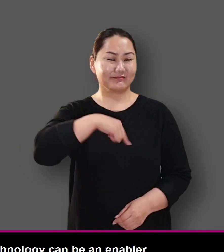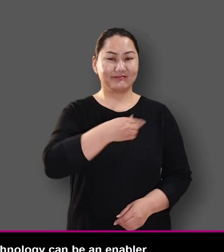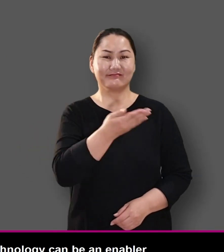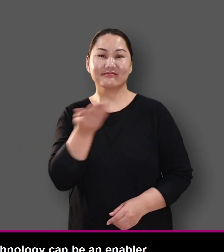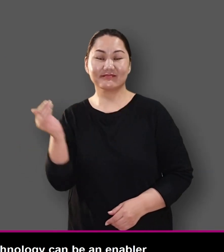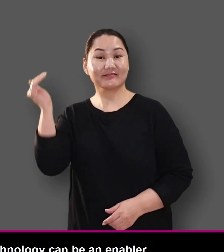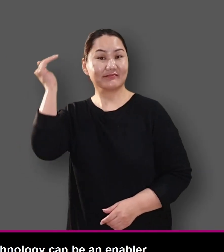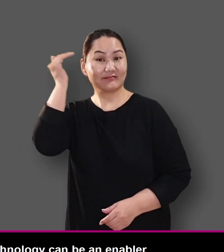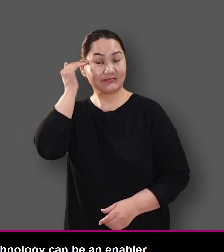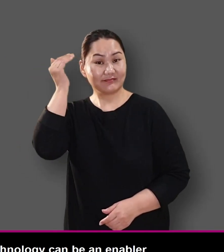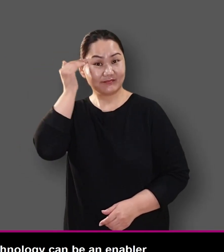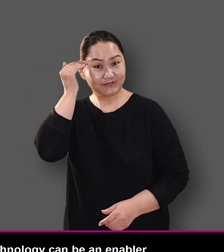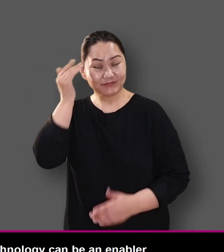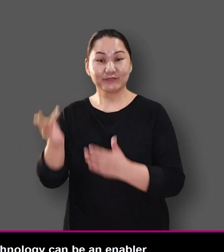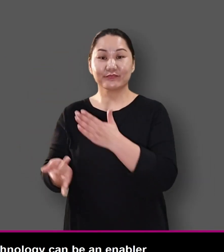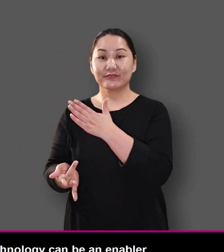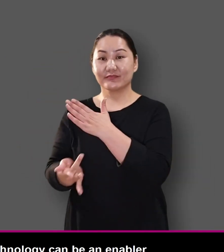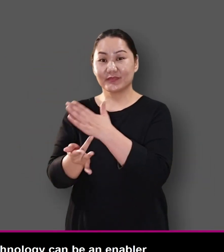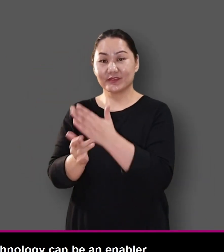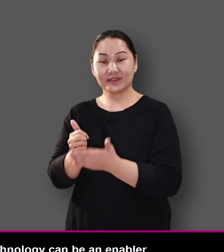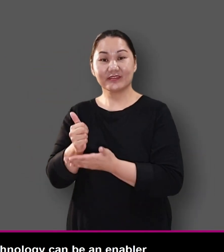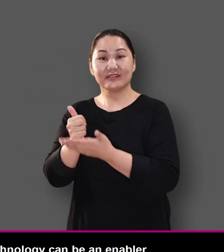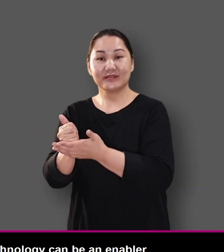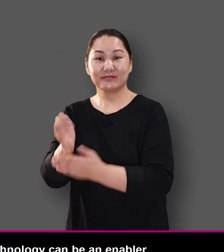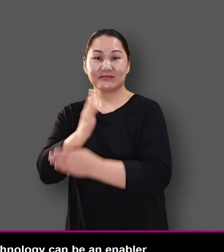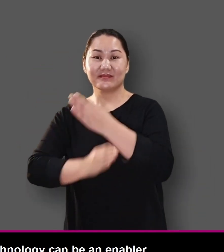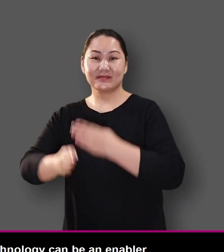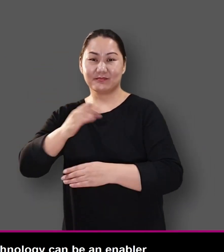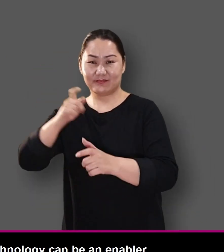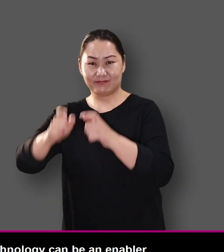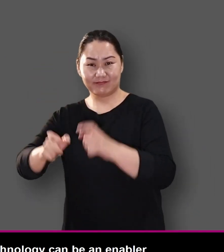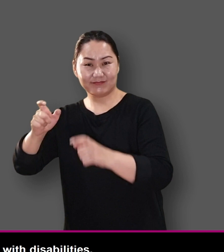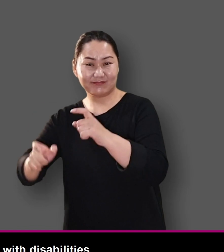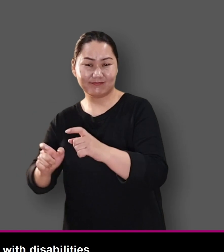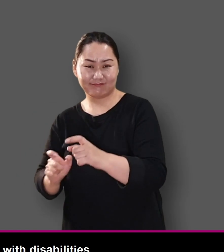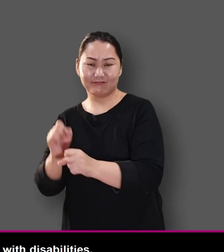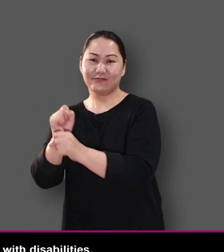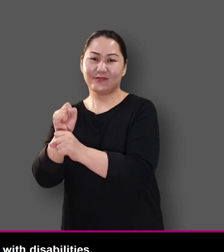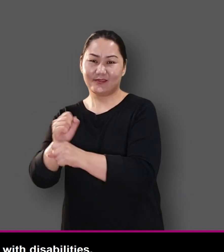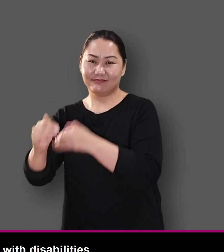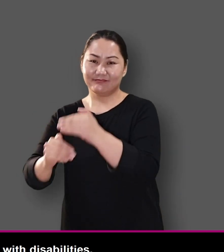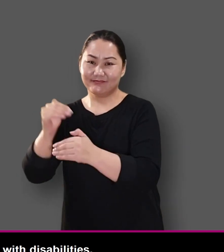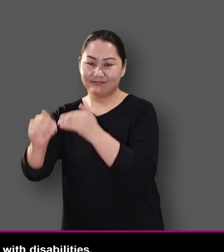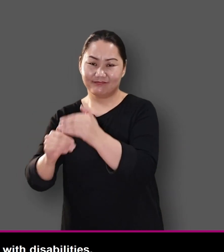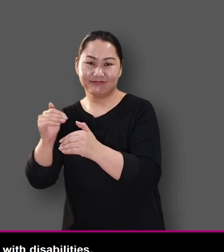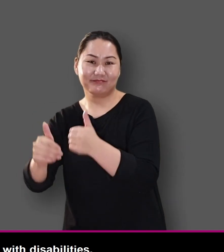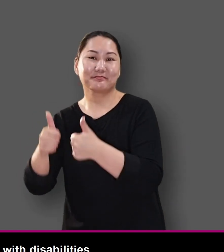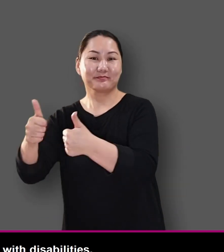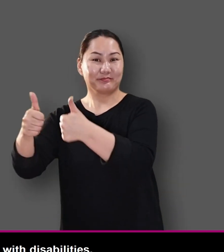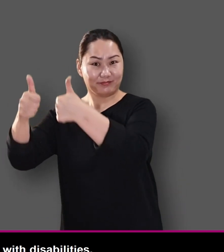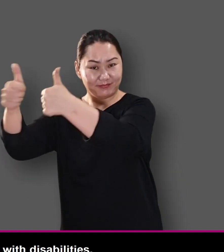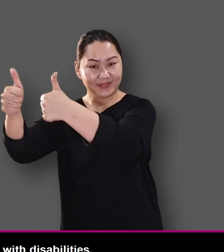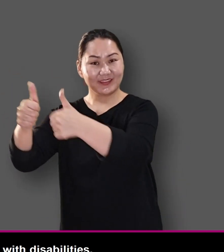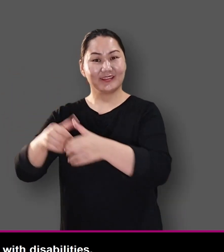We are aware that technology can be an enabler for persons with disabilities.